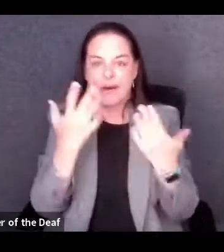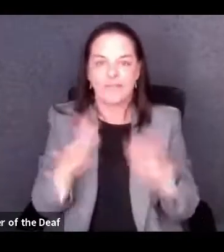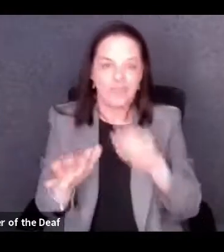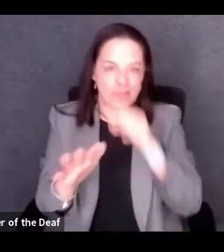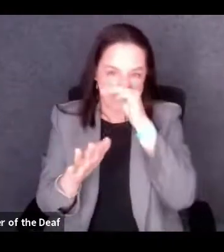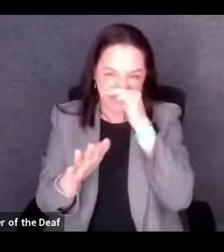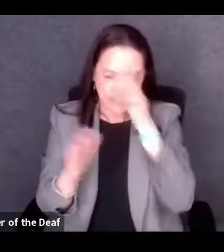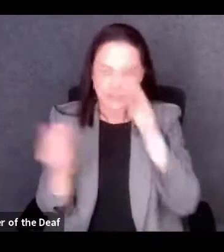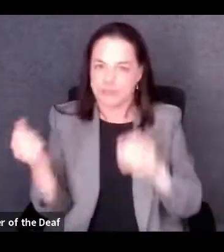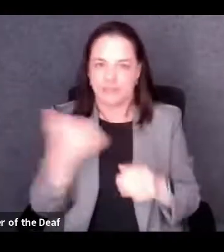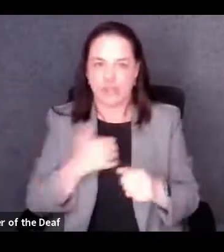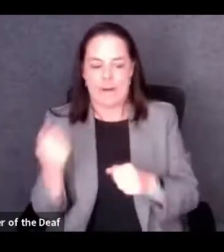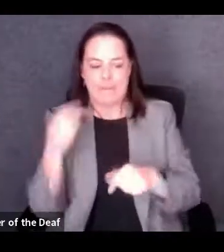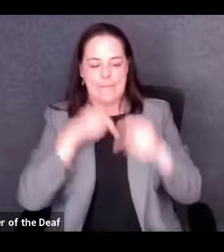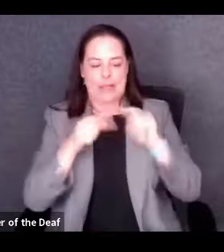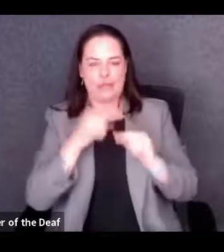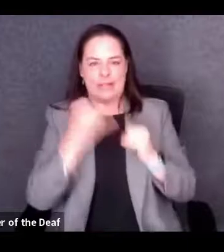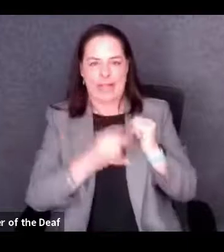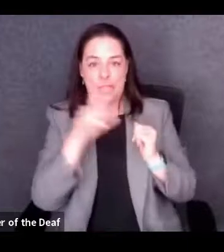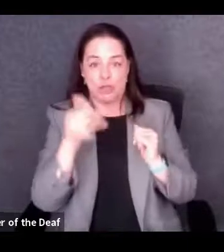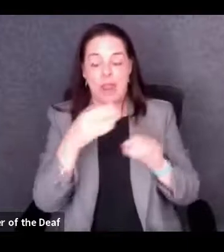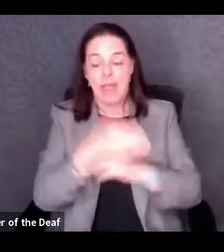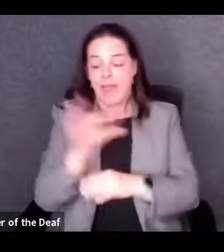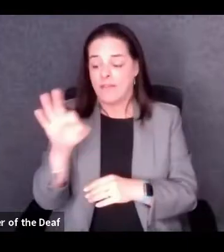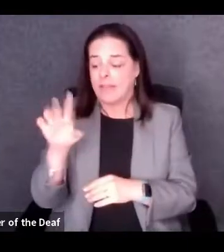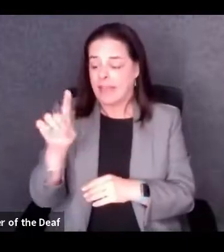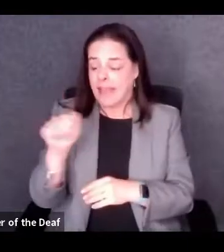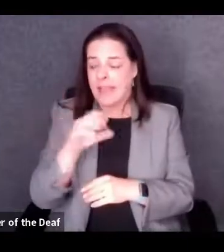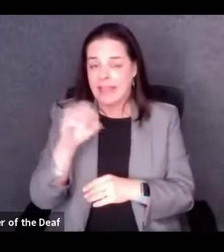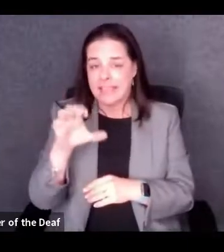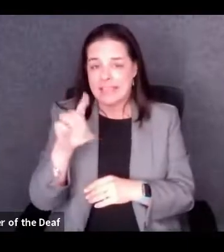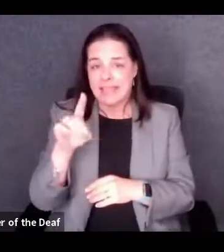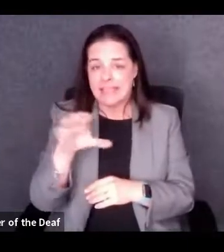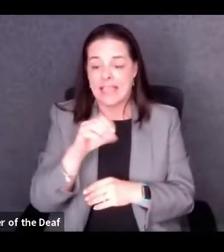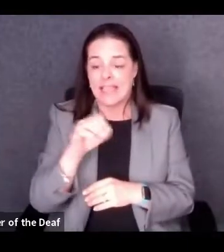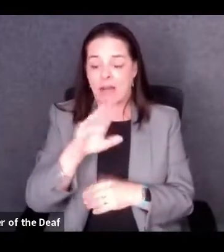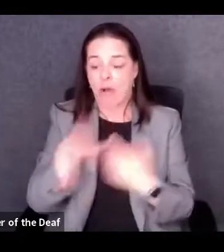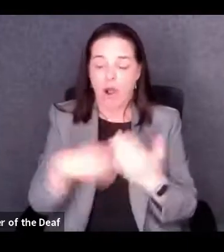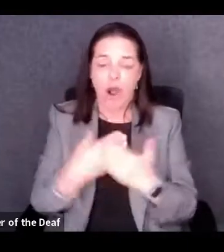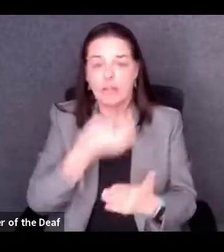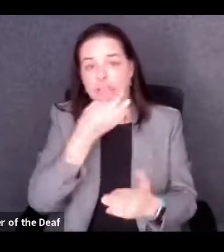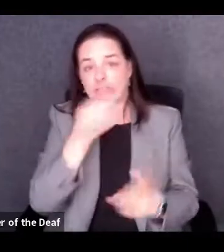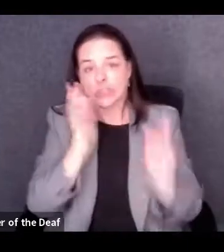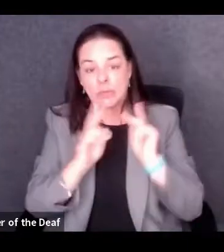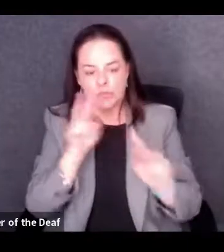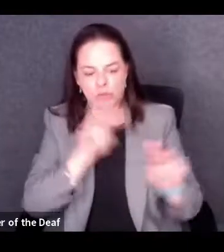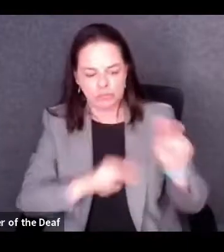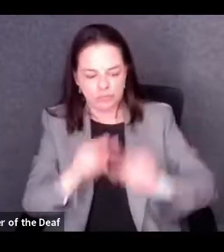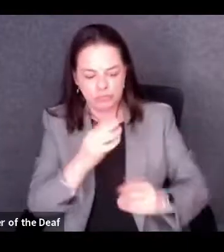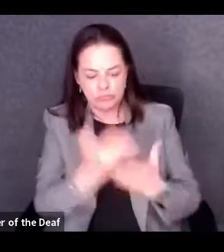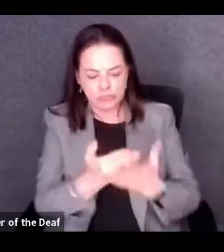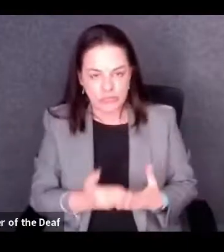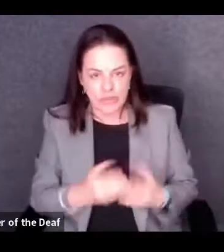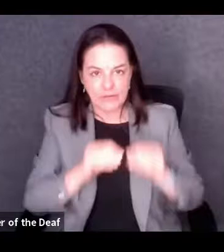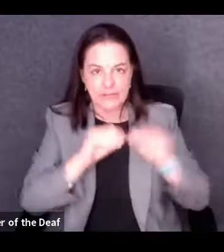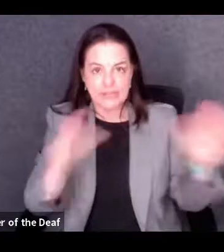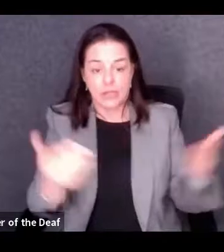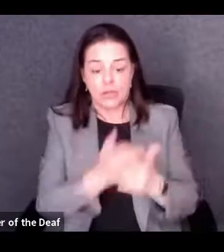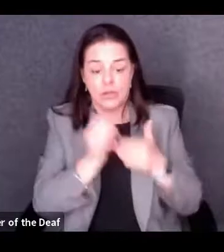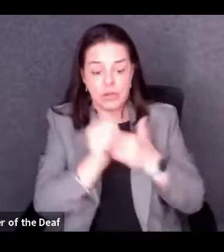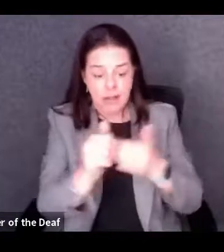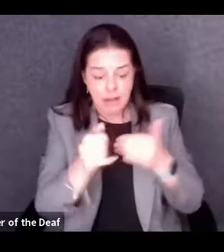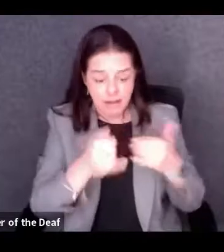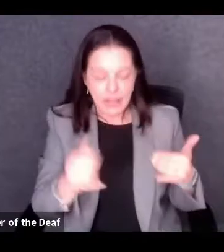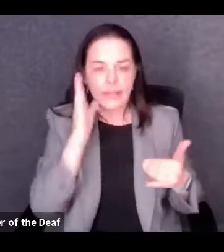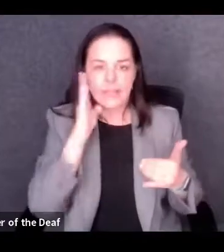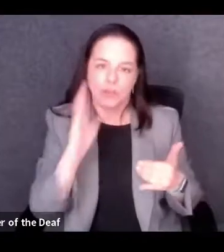to the last question, sorry. So once FDA and CDC and all of the experts review evidence and put out new guidelines, we'll be